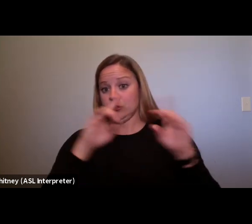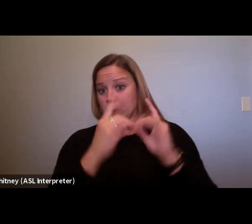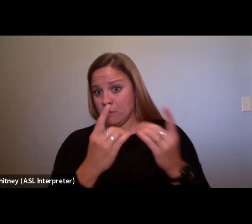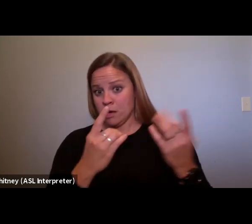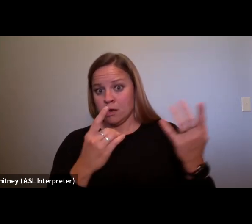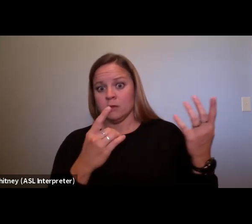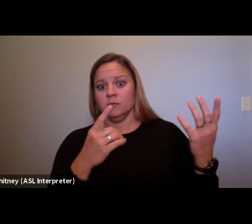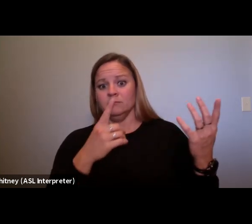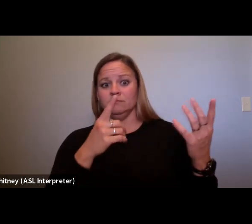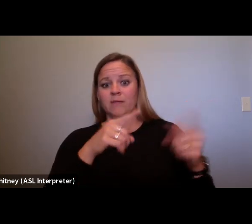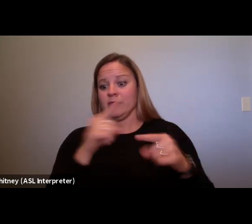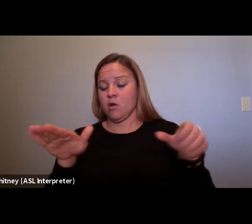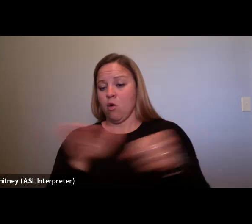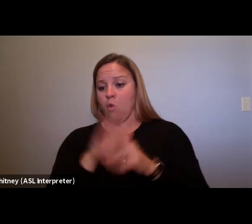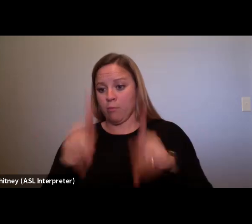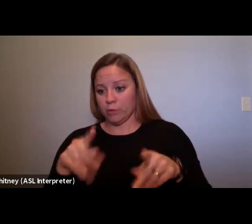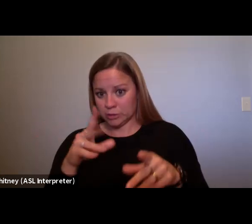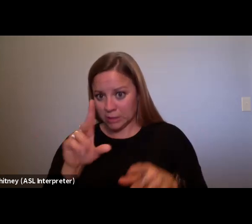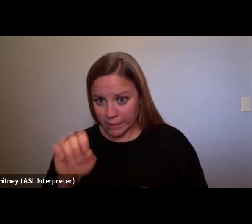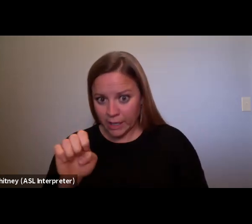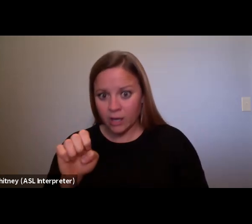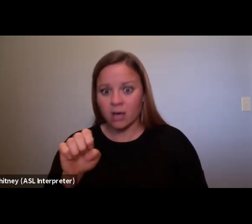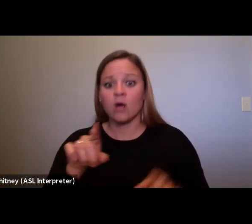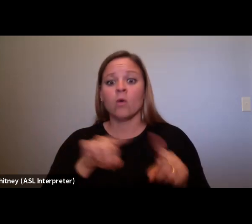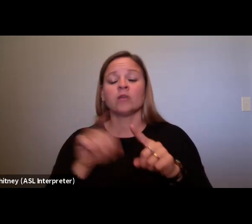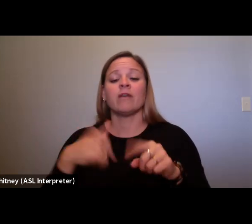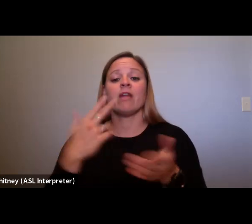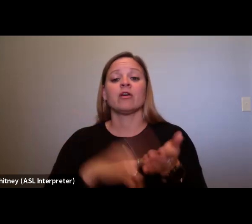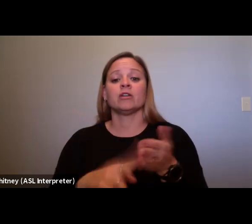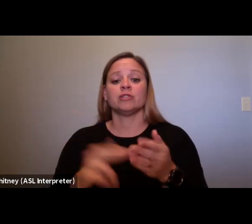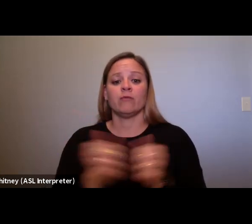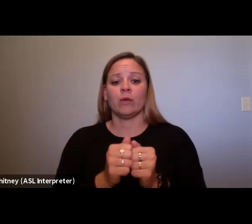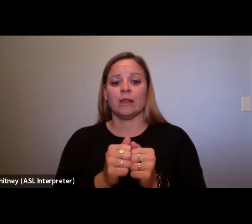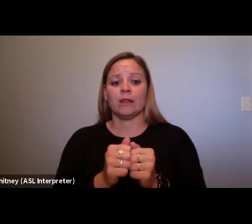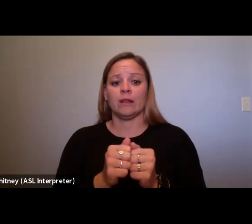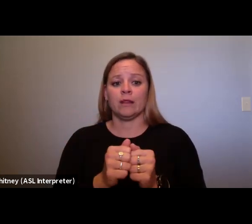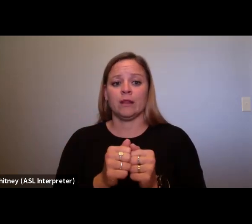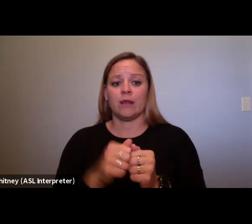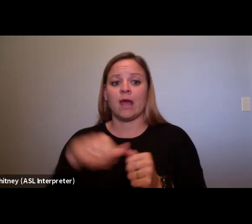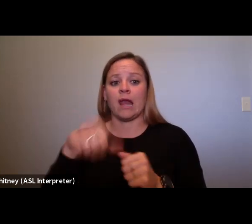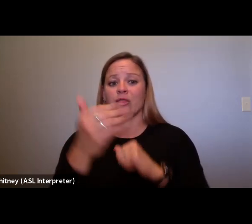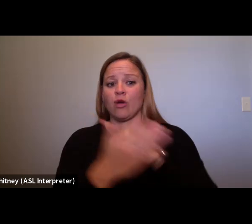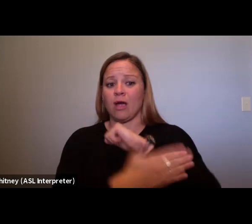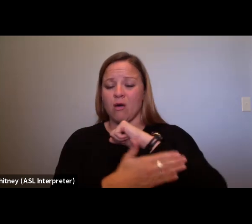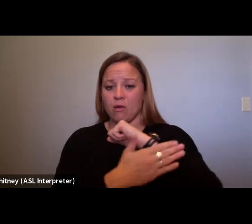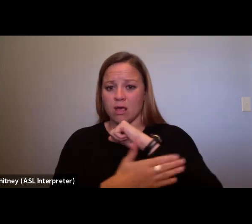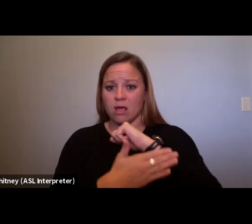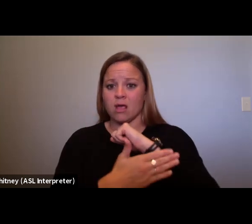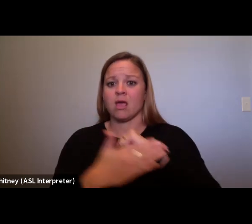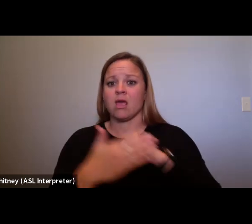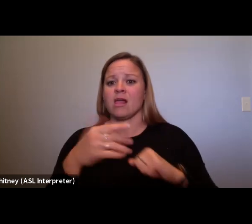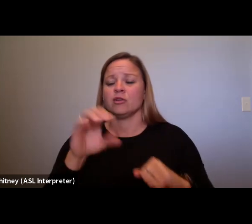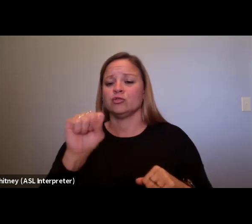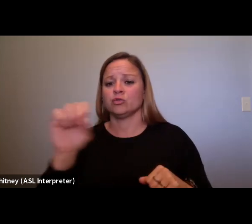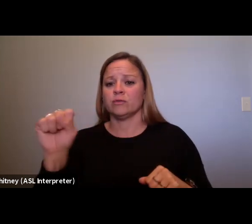whole person care, HDAP. We also have another contract with Santa Cruz County Social Services